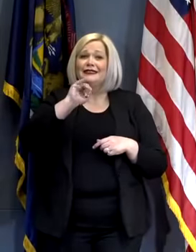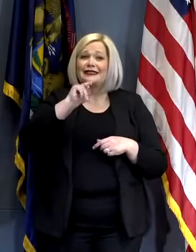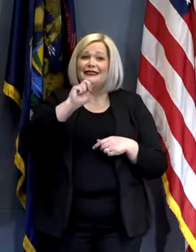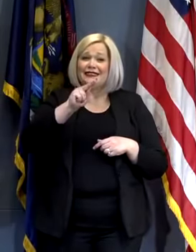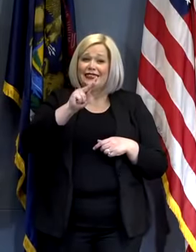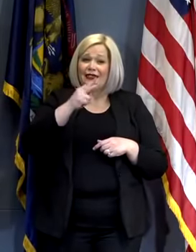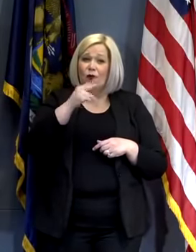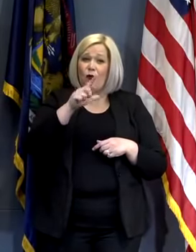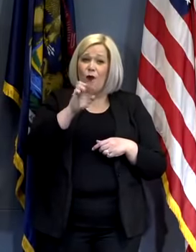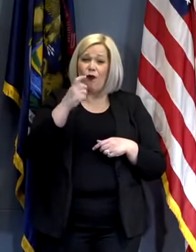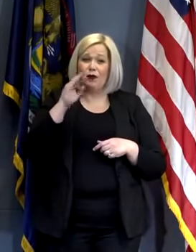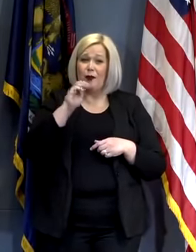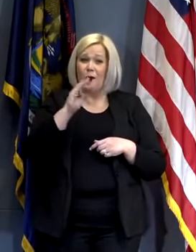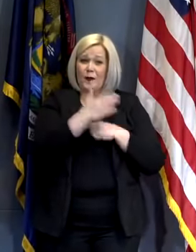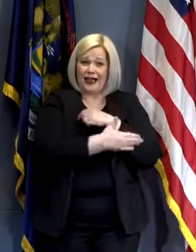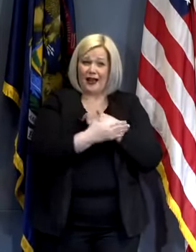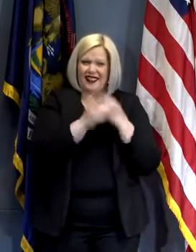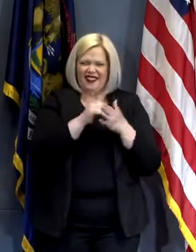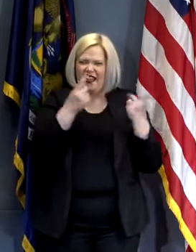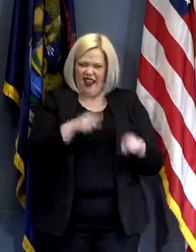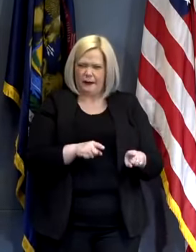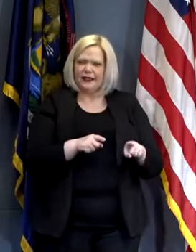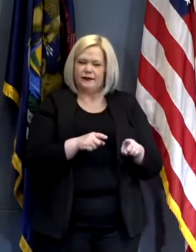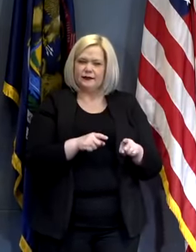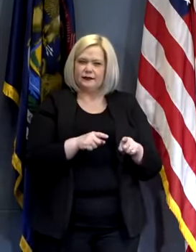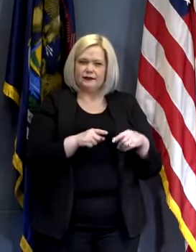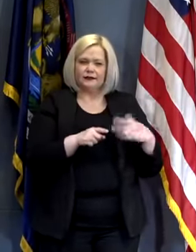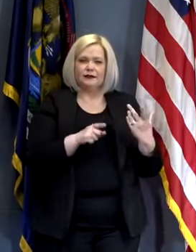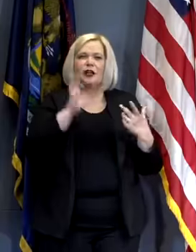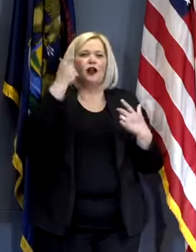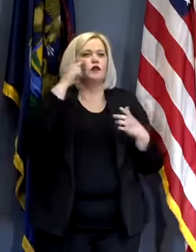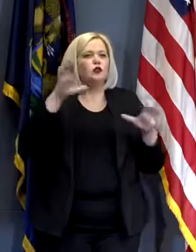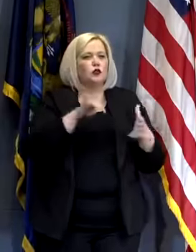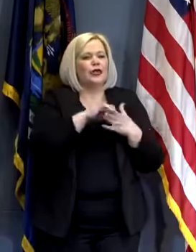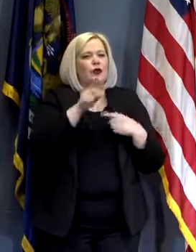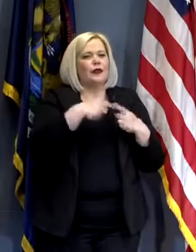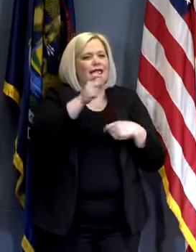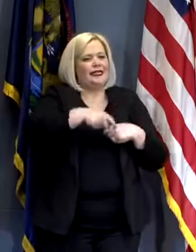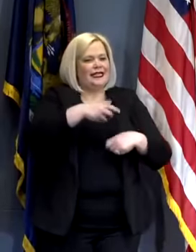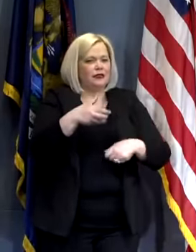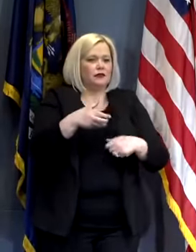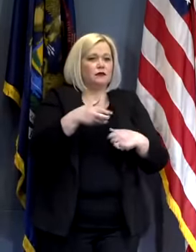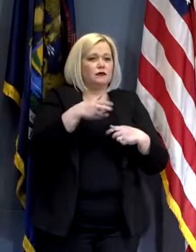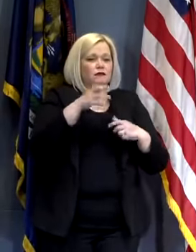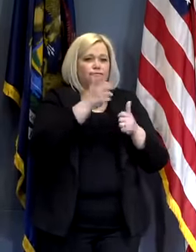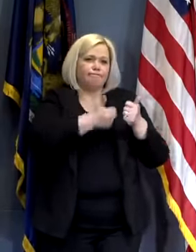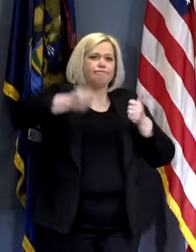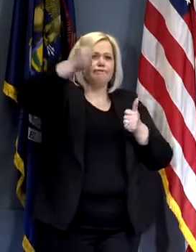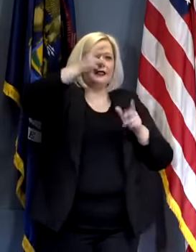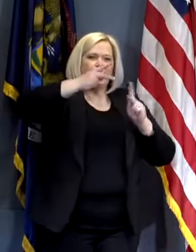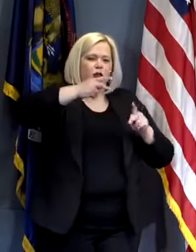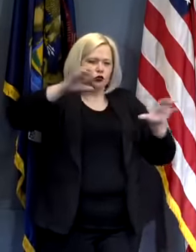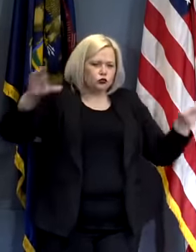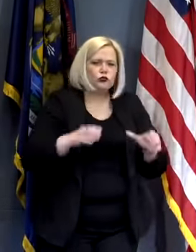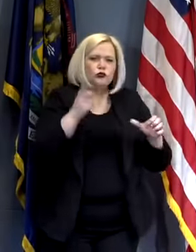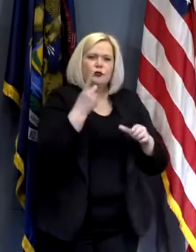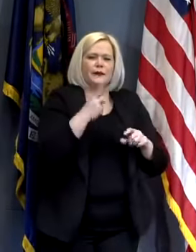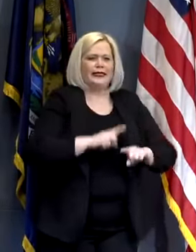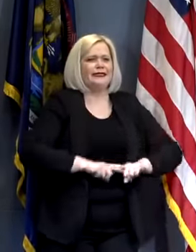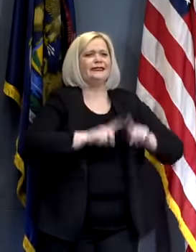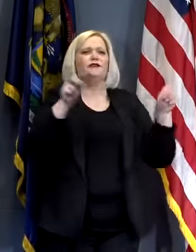Macomb County. All right, states of emergency are things that governments do when they need powers to take unusual actions to